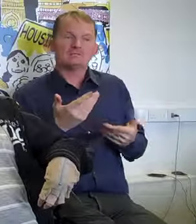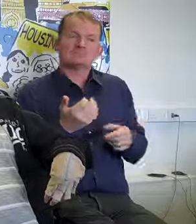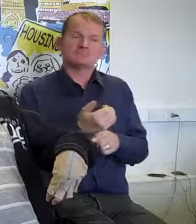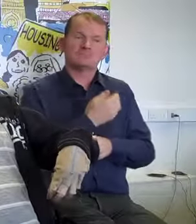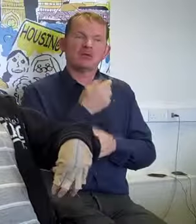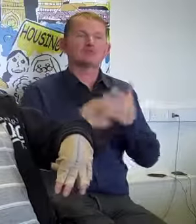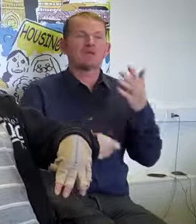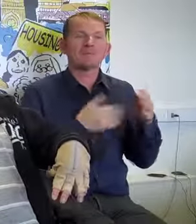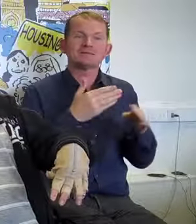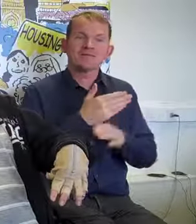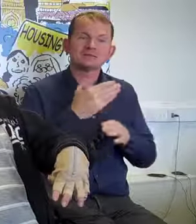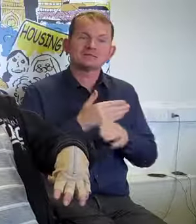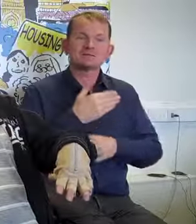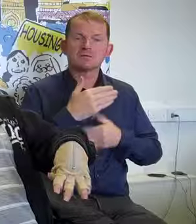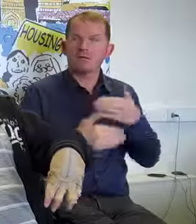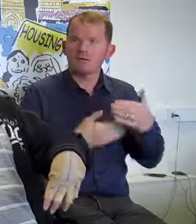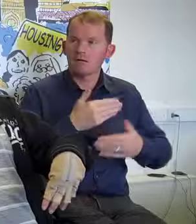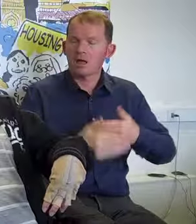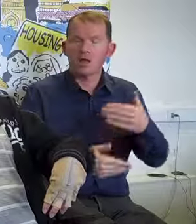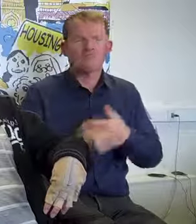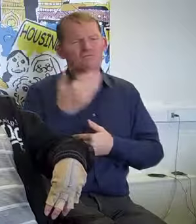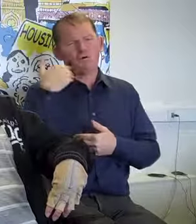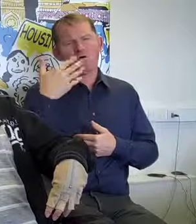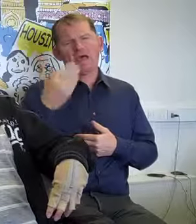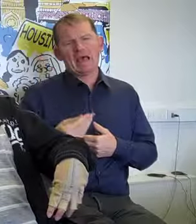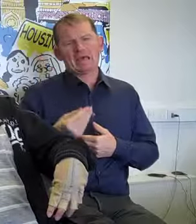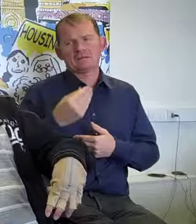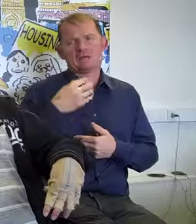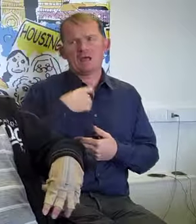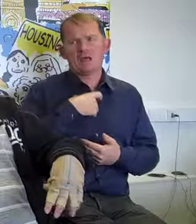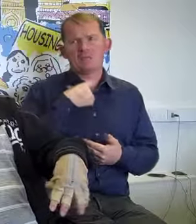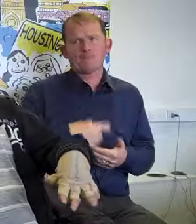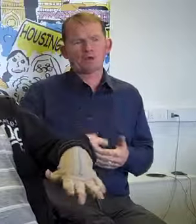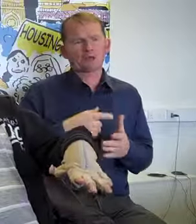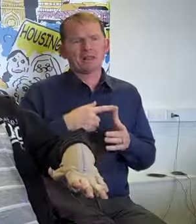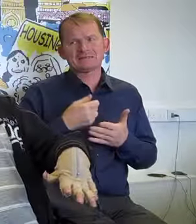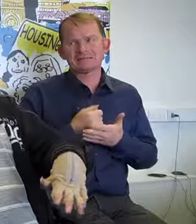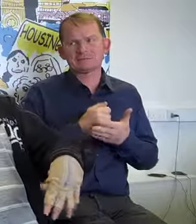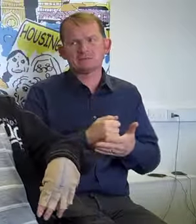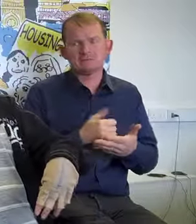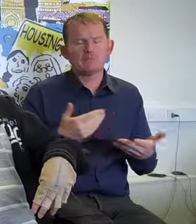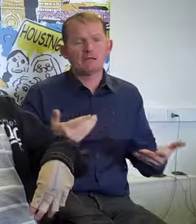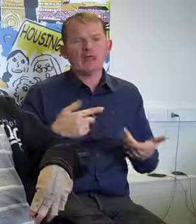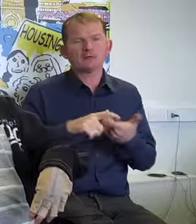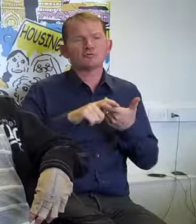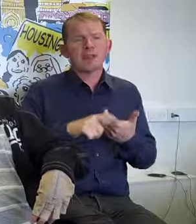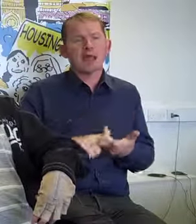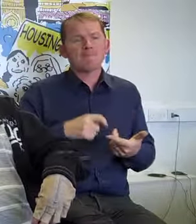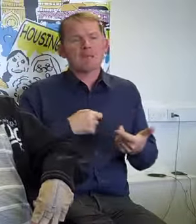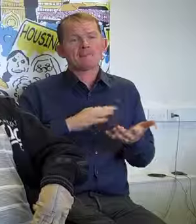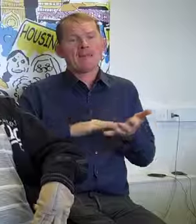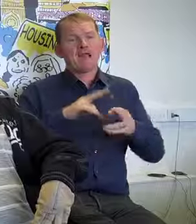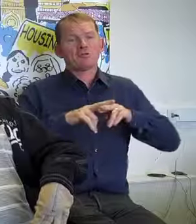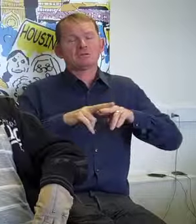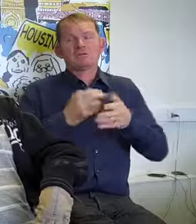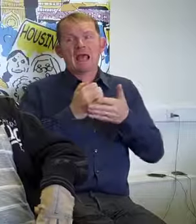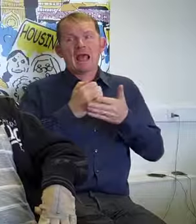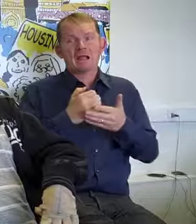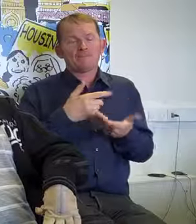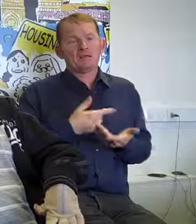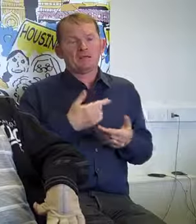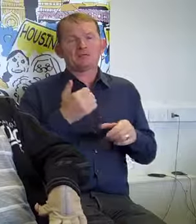tasks. Whereas before I had a personal assistant, I had to rely on my parents to help me